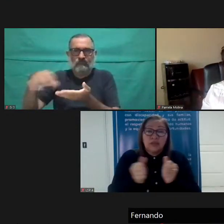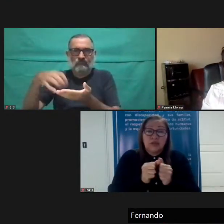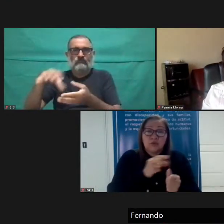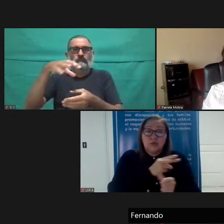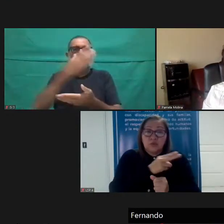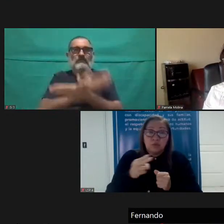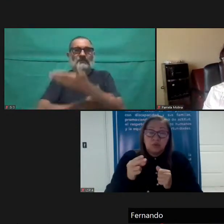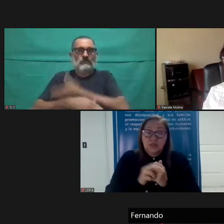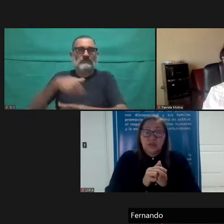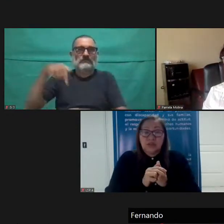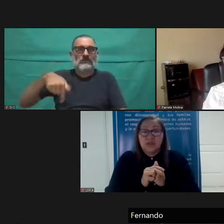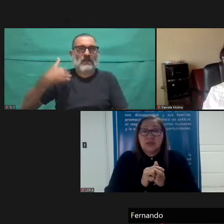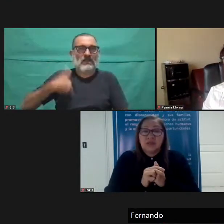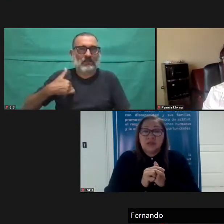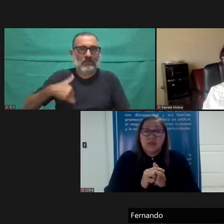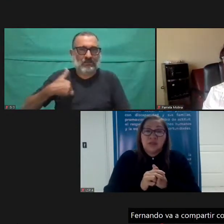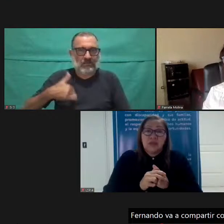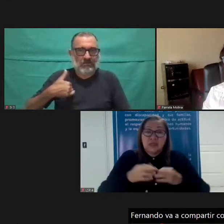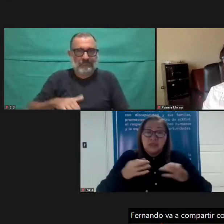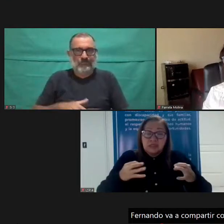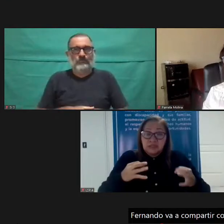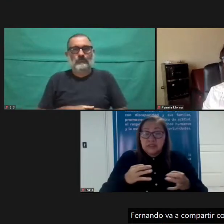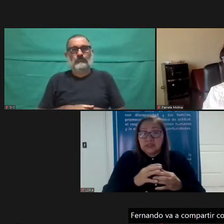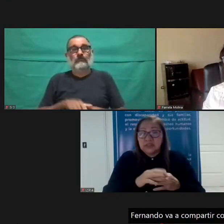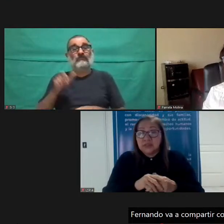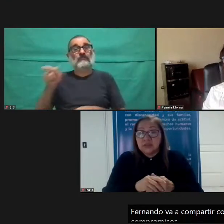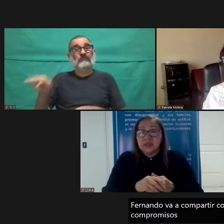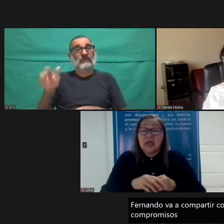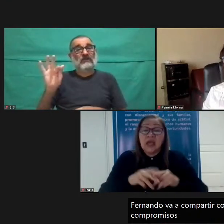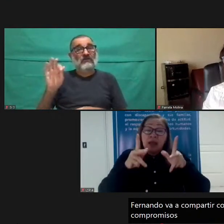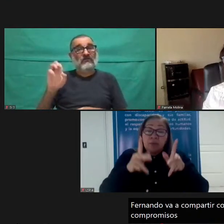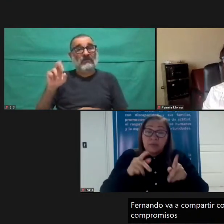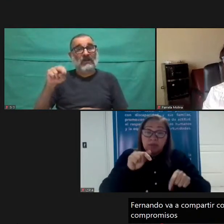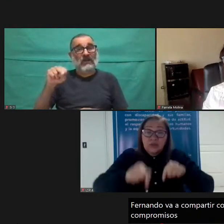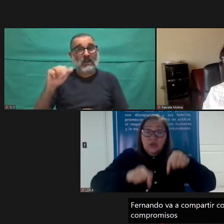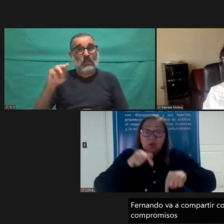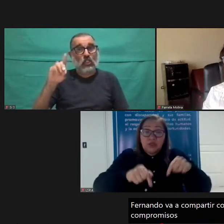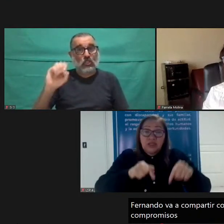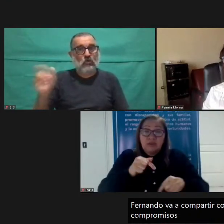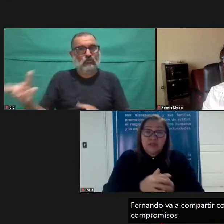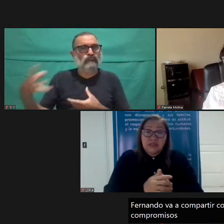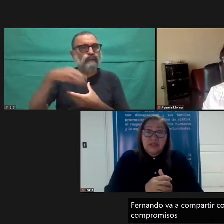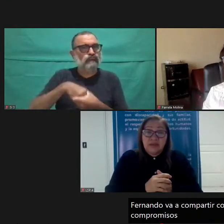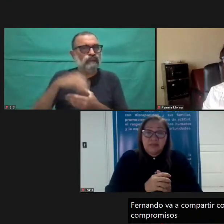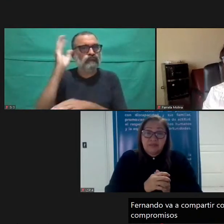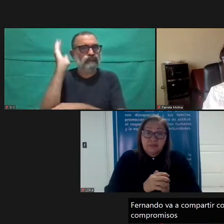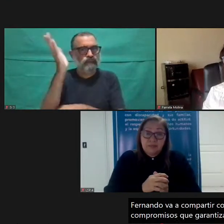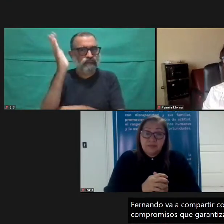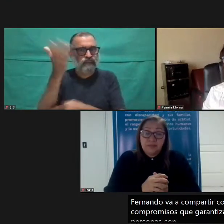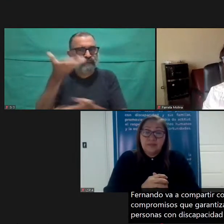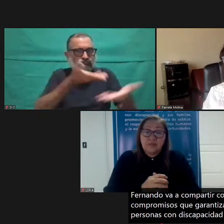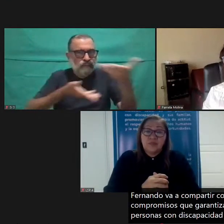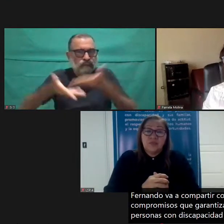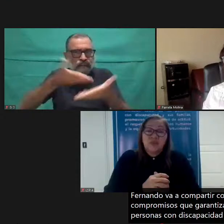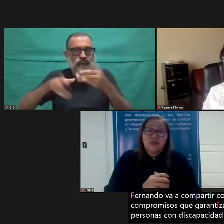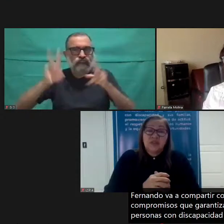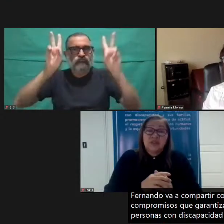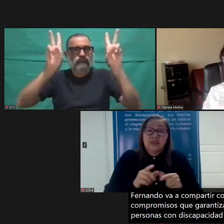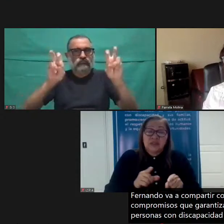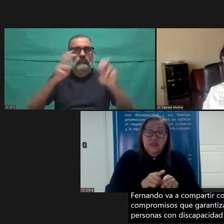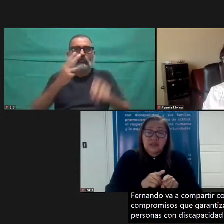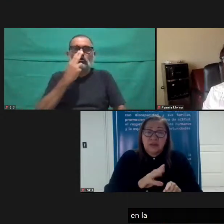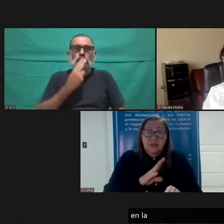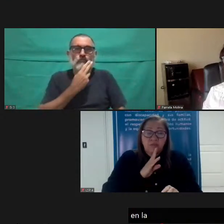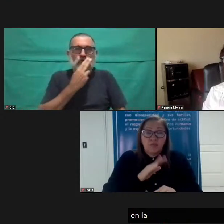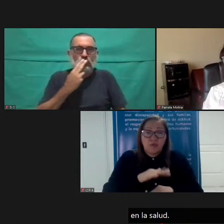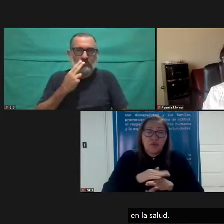to share with us some commitments of the government and the warranty of rights of persons with disabilities to access heaven inclusion